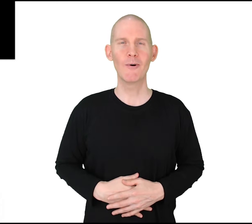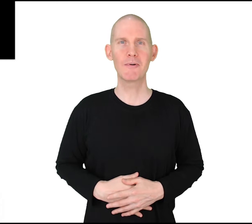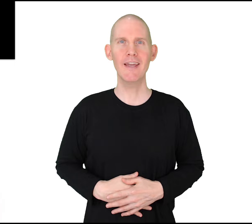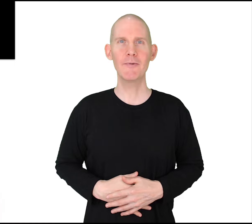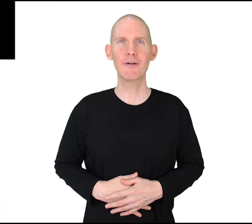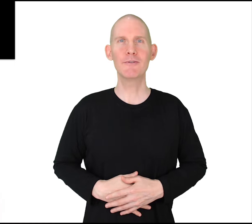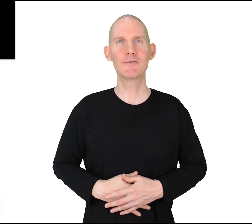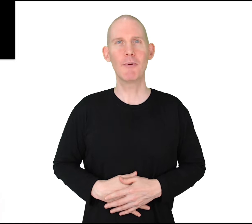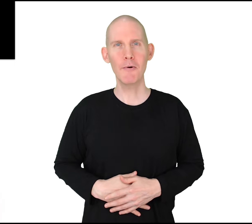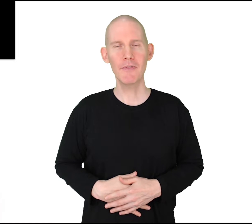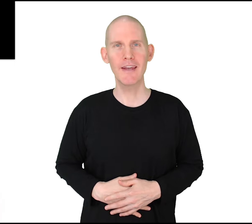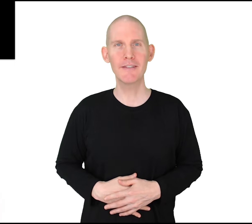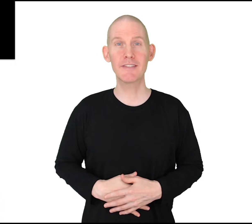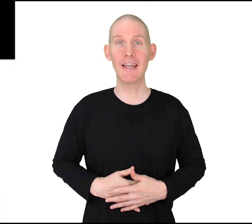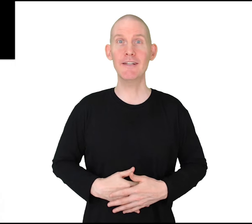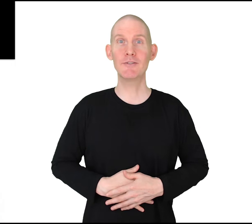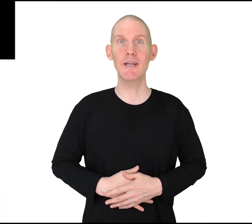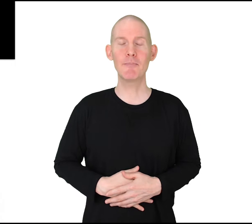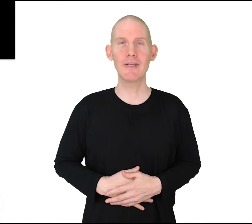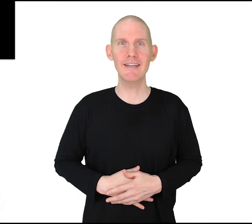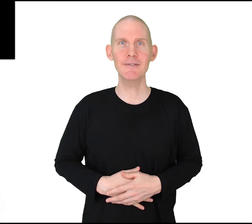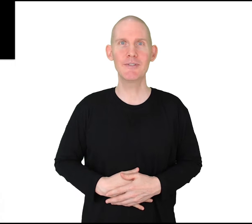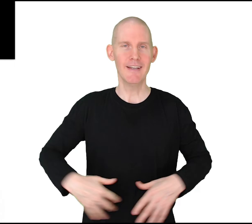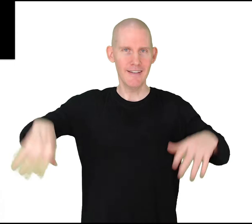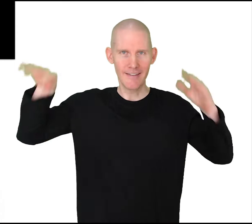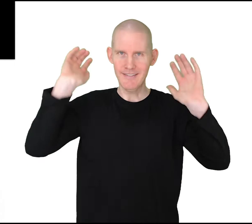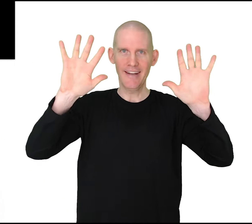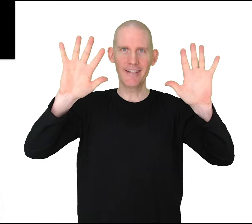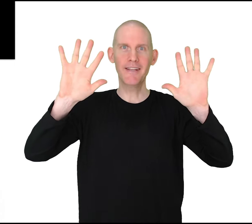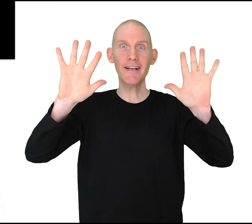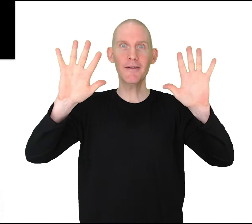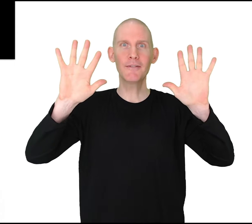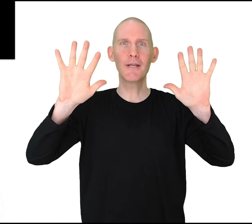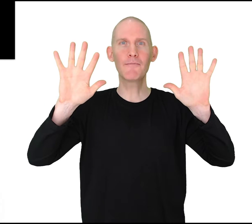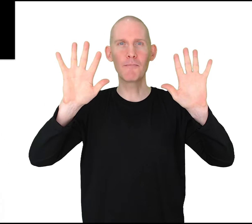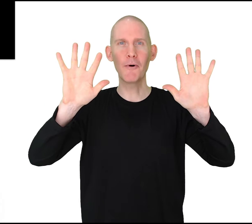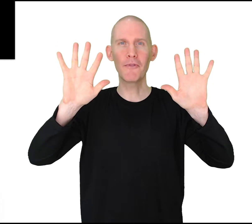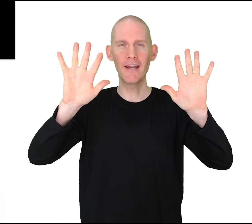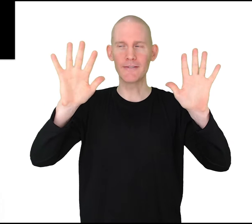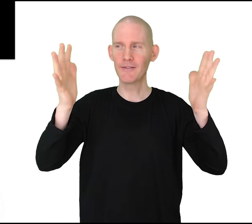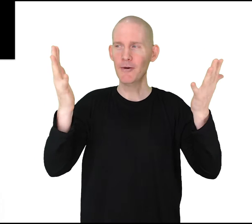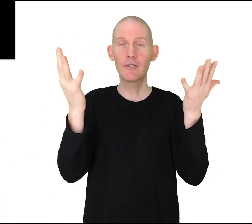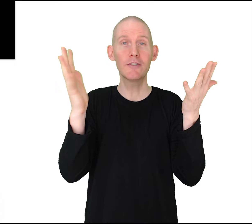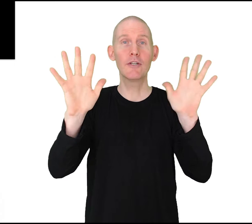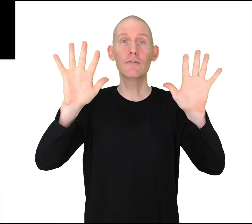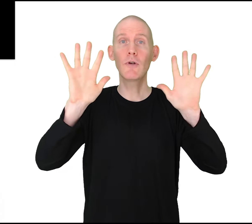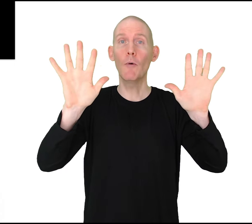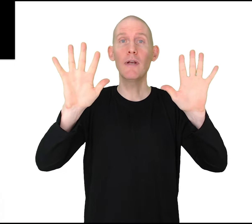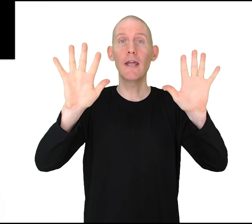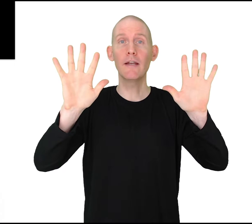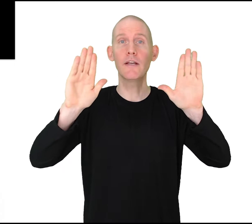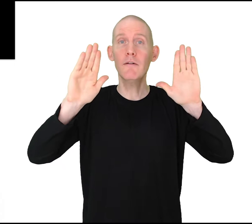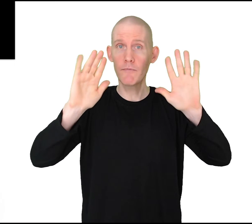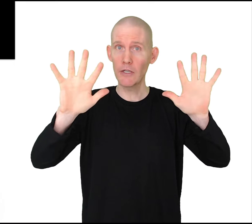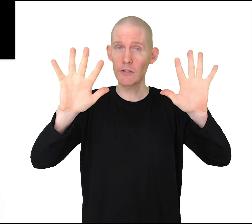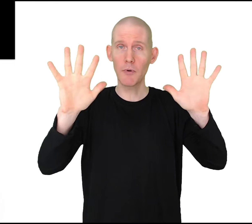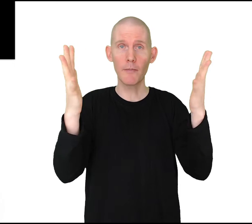Okay, we're going to use both hands, and the hand shape is exactly the same for both hands. We're just going to use the open hand here, fingers spread apart,